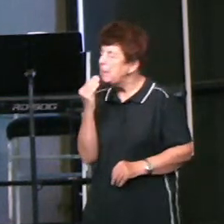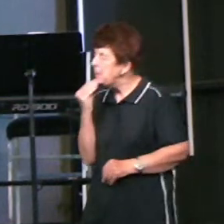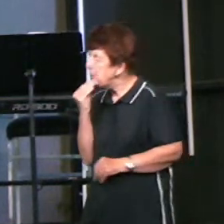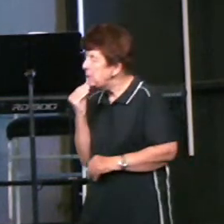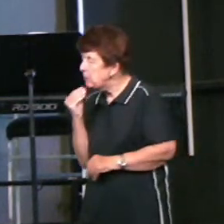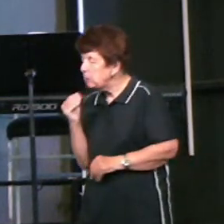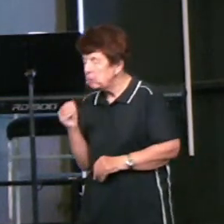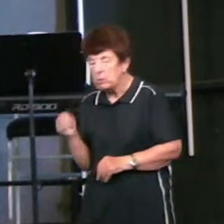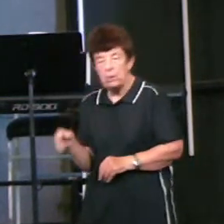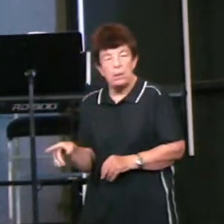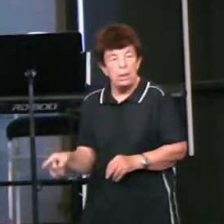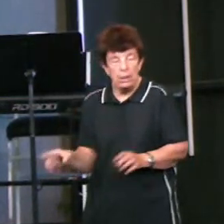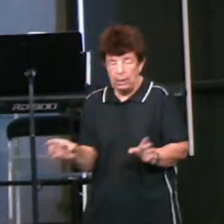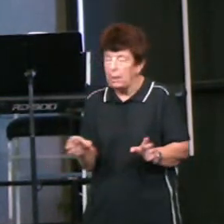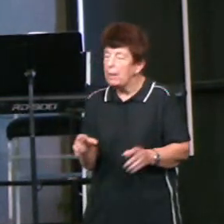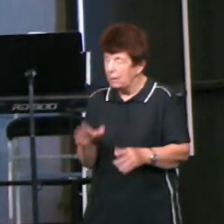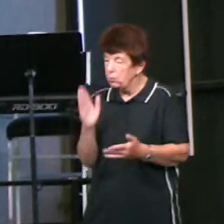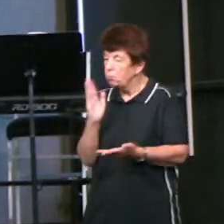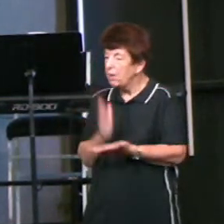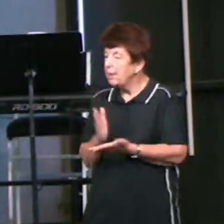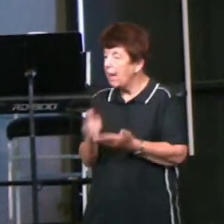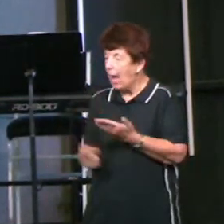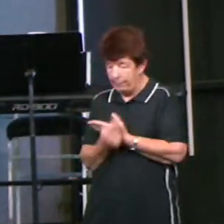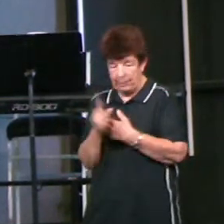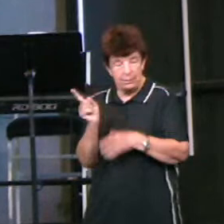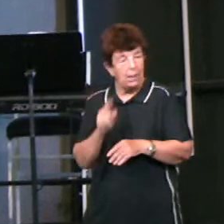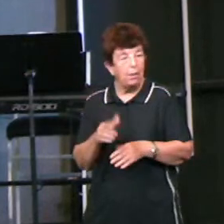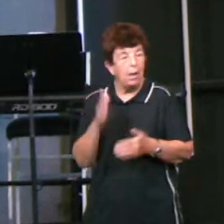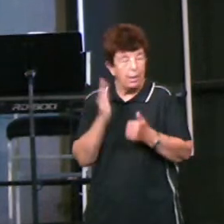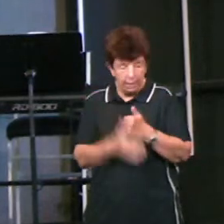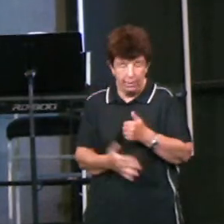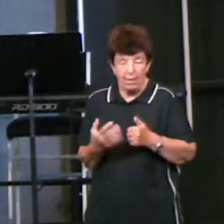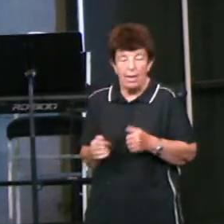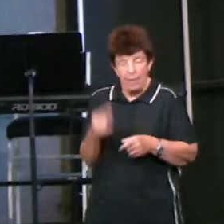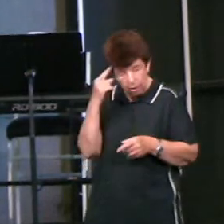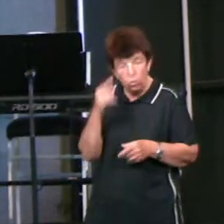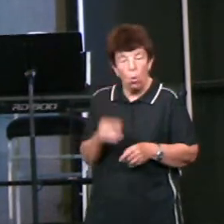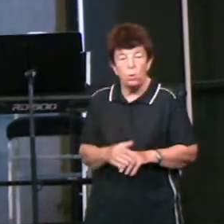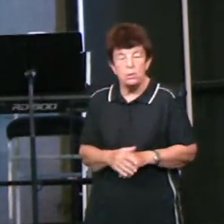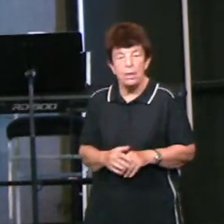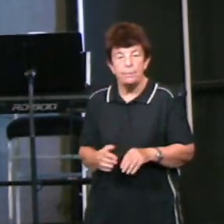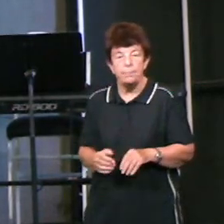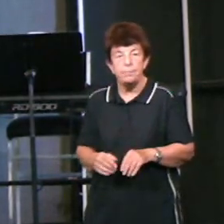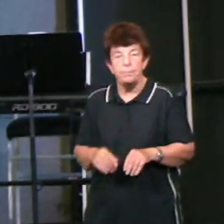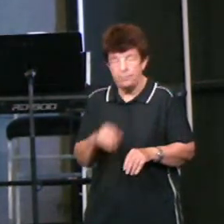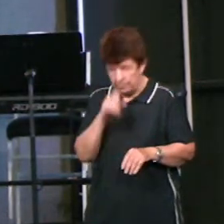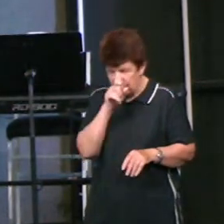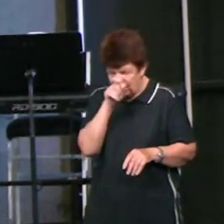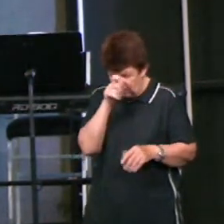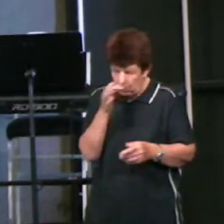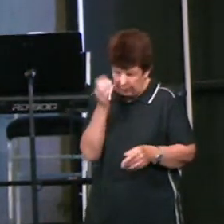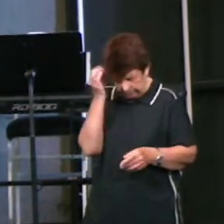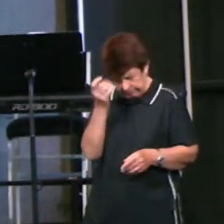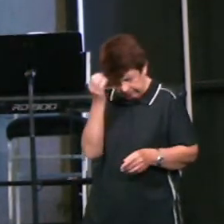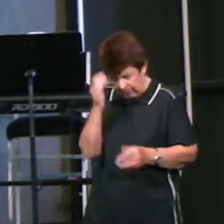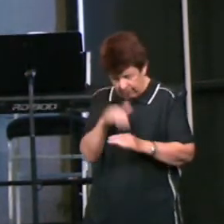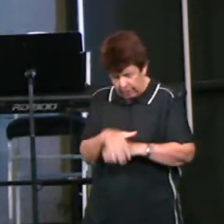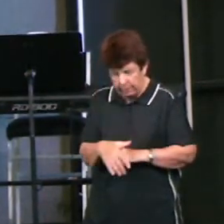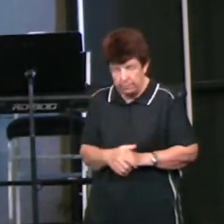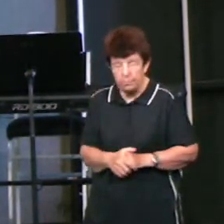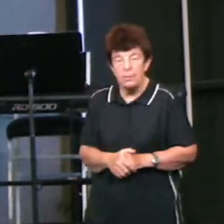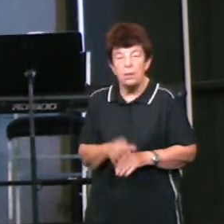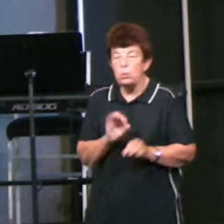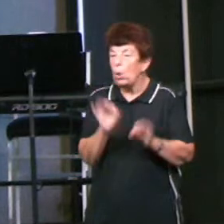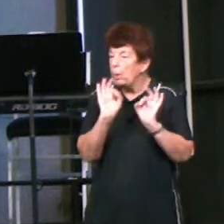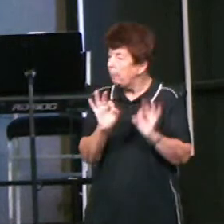Jewish-Gentile divide is just really prevalent today. I've never had that thought come through my mind. But as I was reflecting on this, and as I said, it's